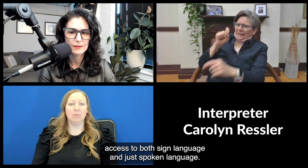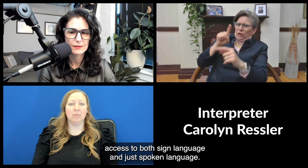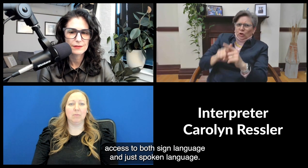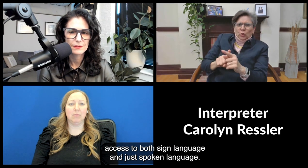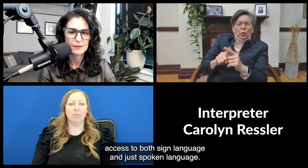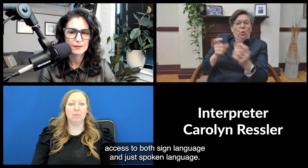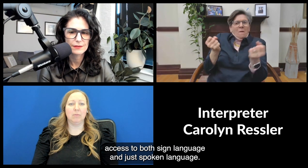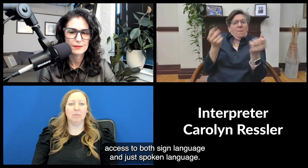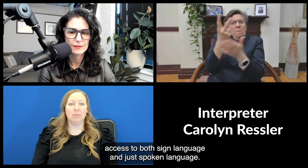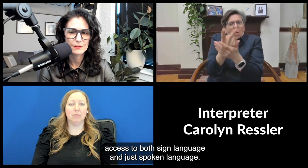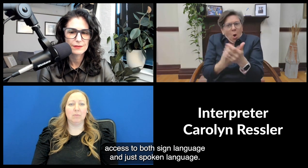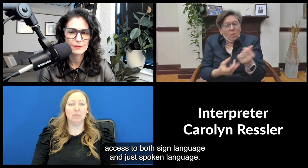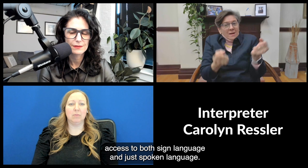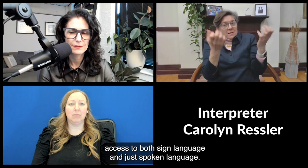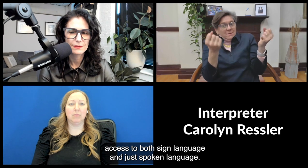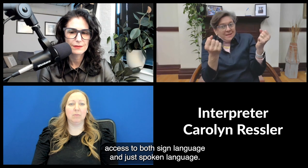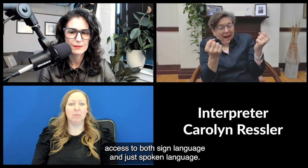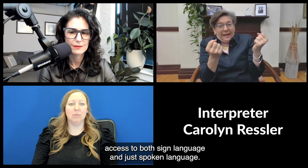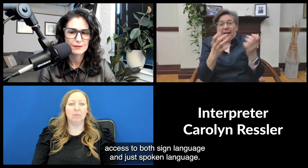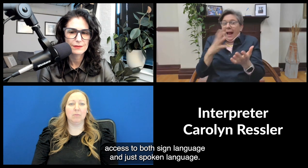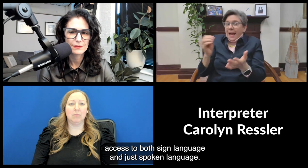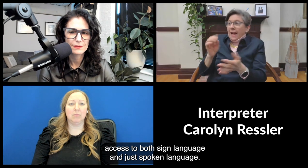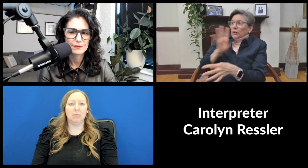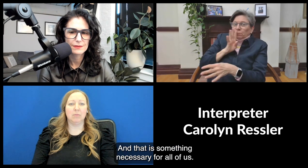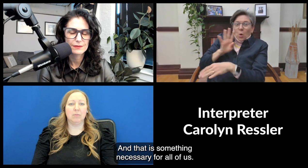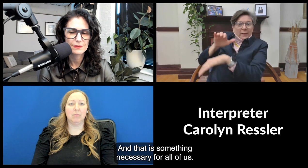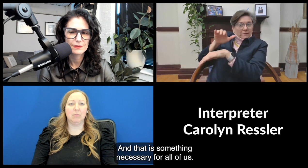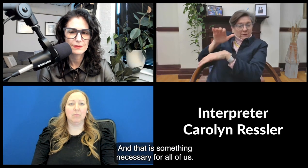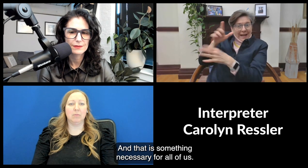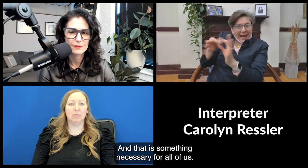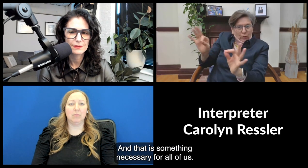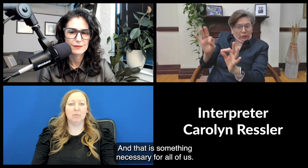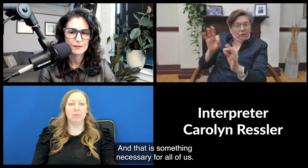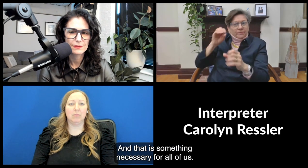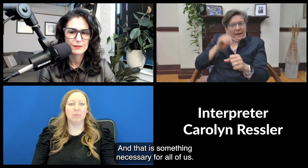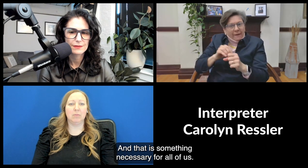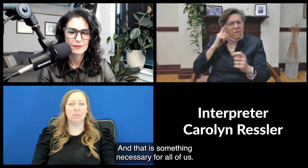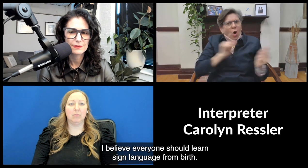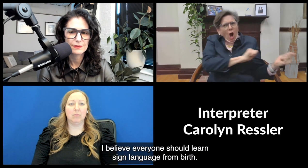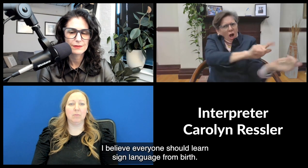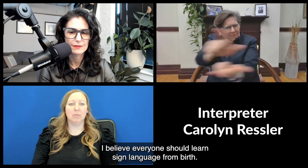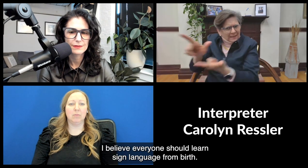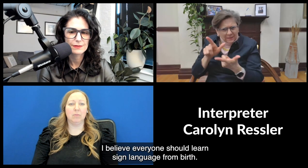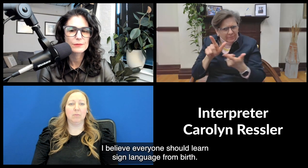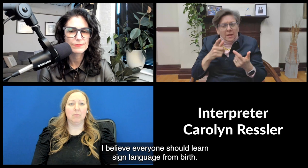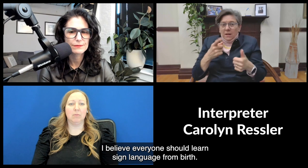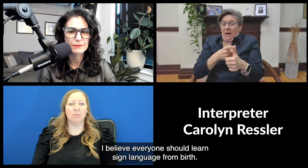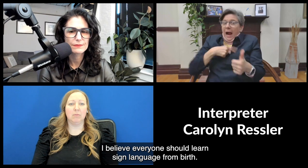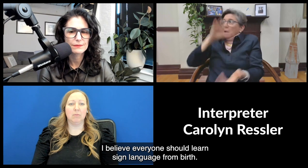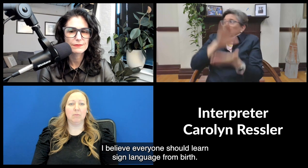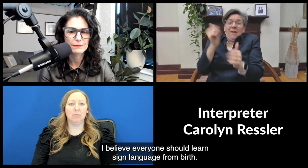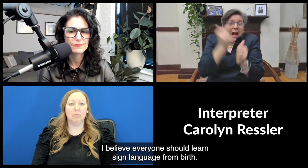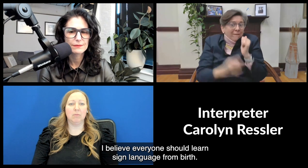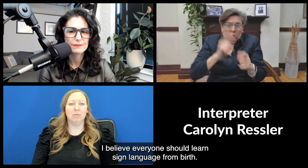and access. Access to both sign language and to spoken language. And that